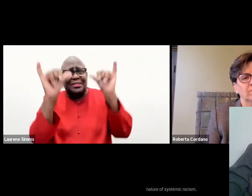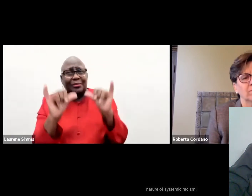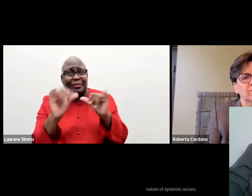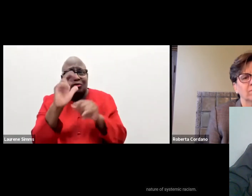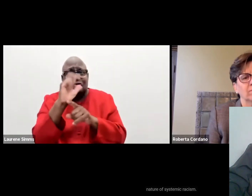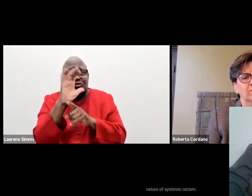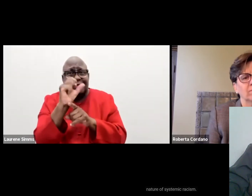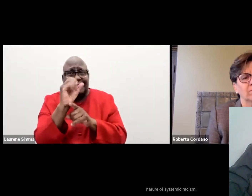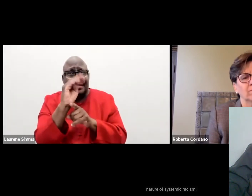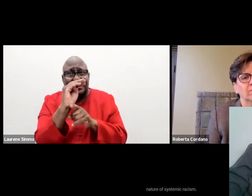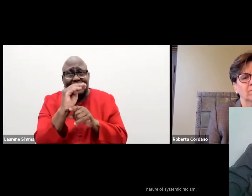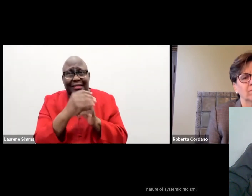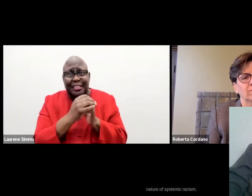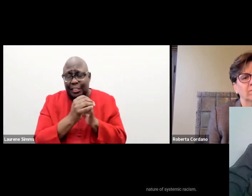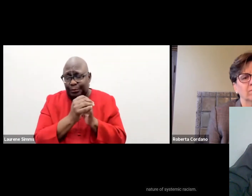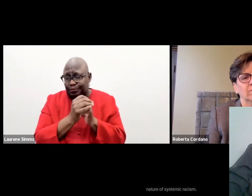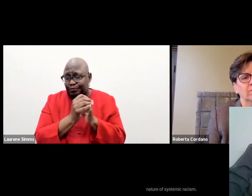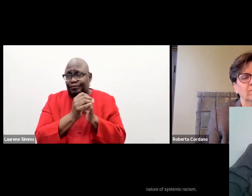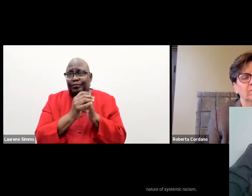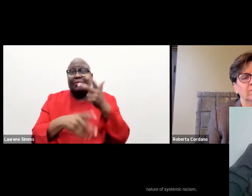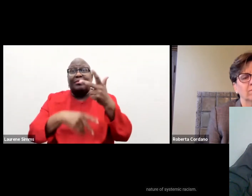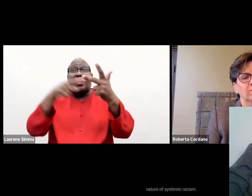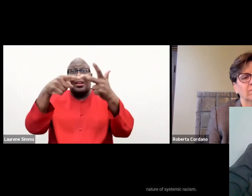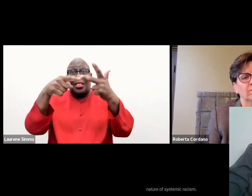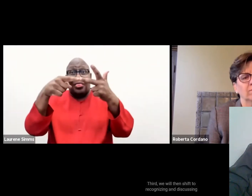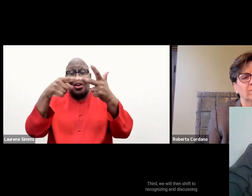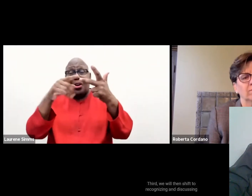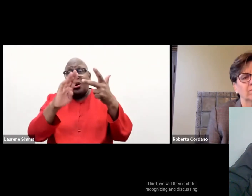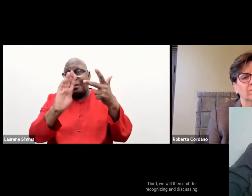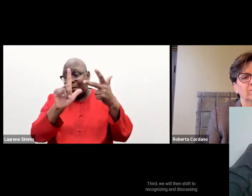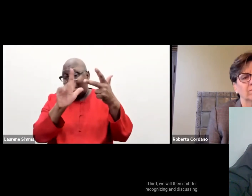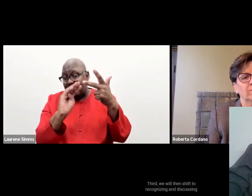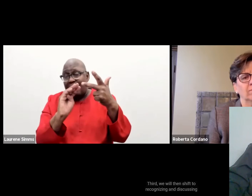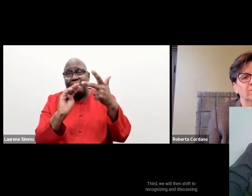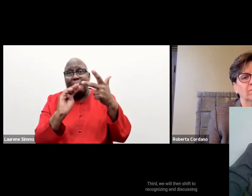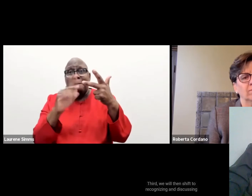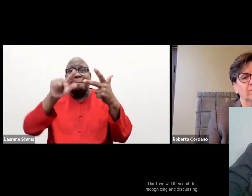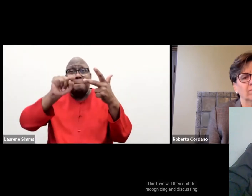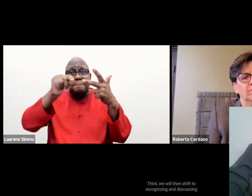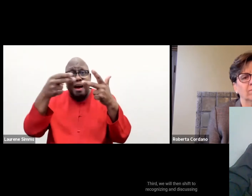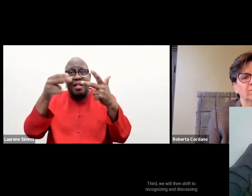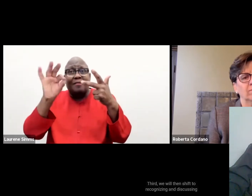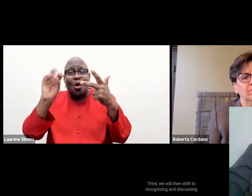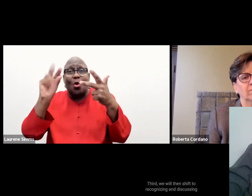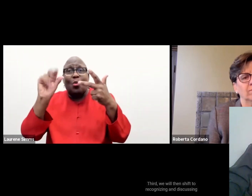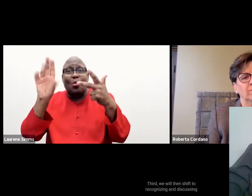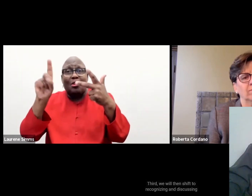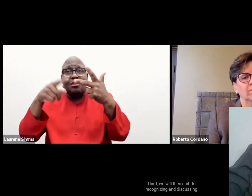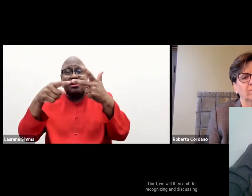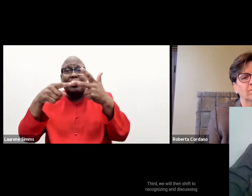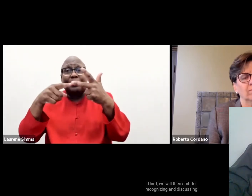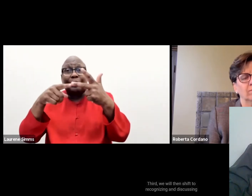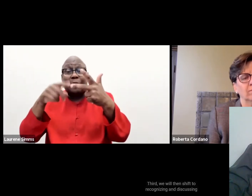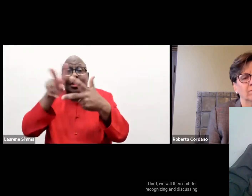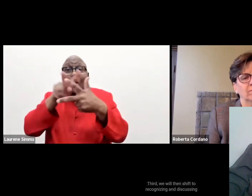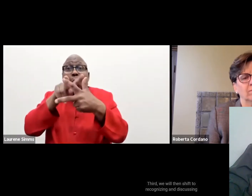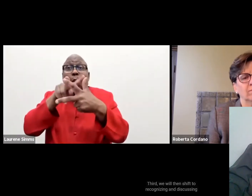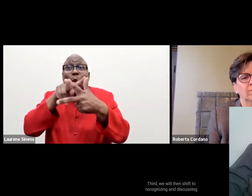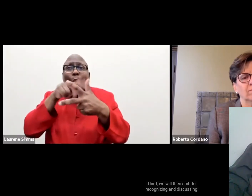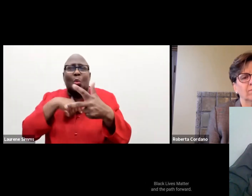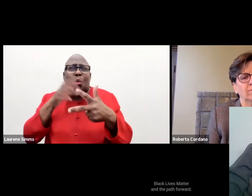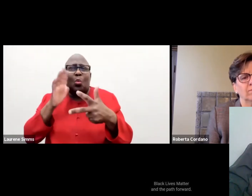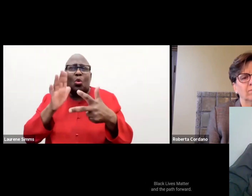a nature of systematic racism. And third, we're going to talk about